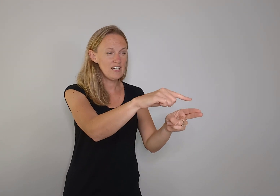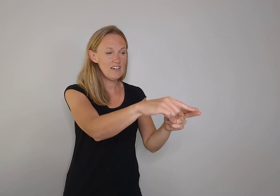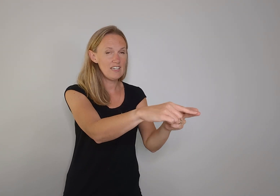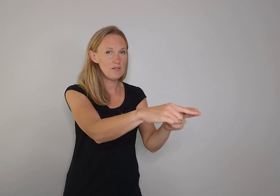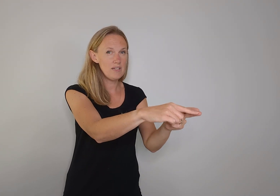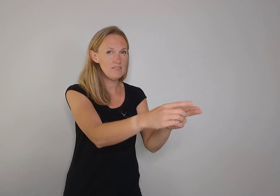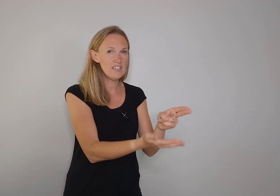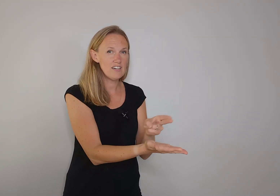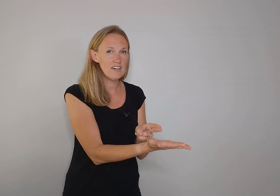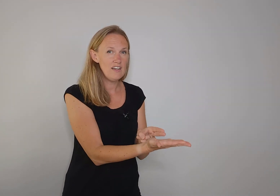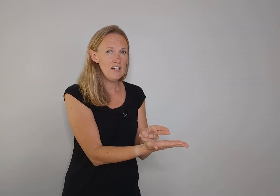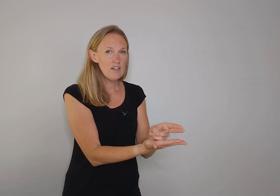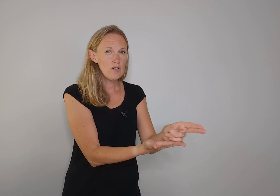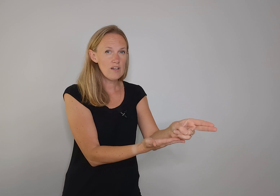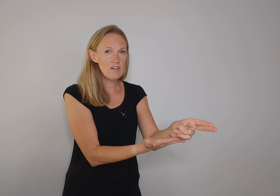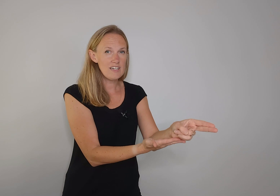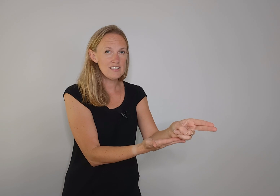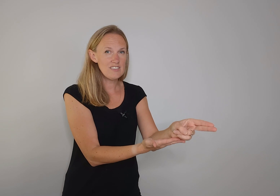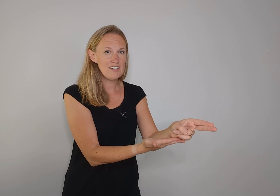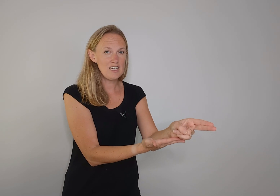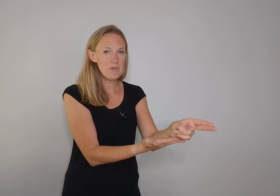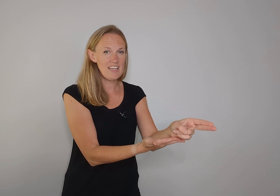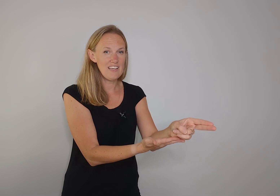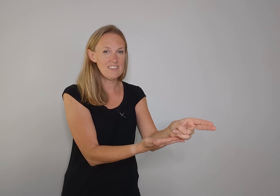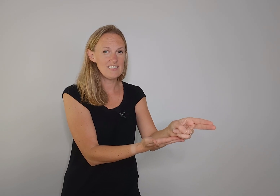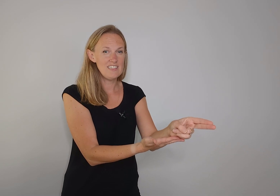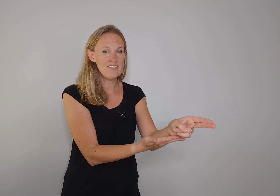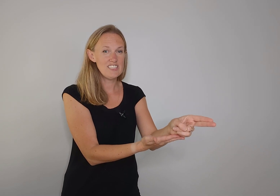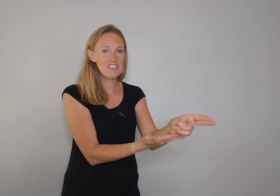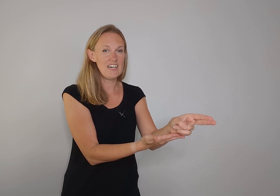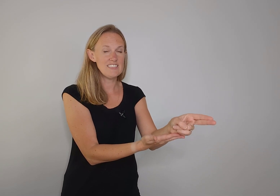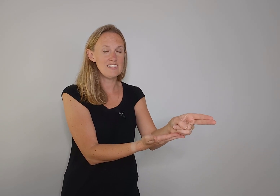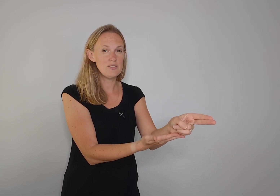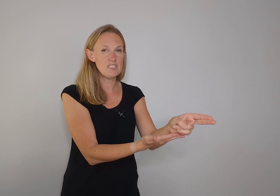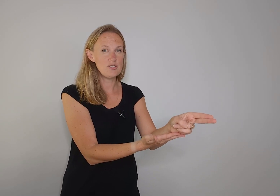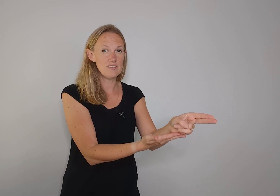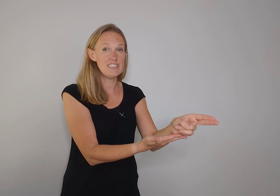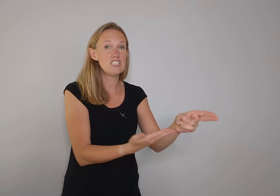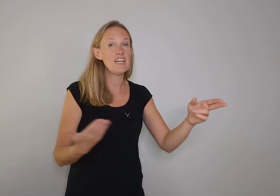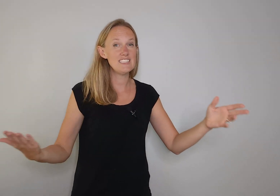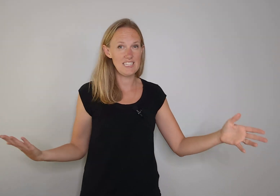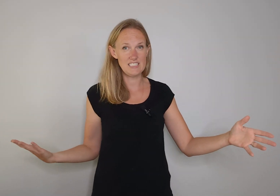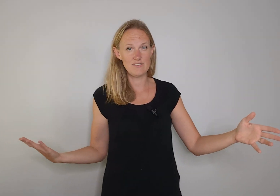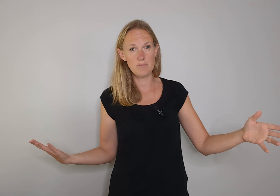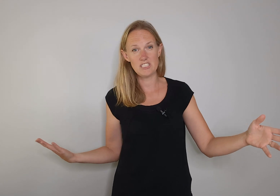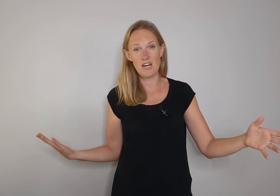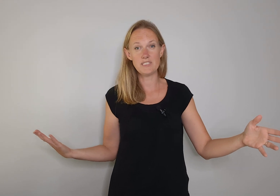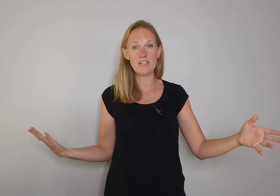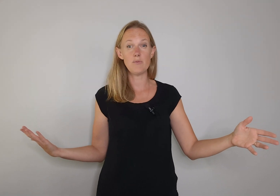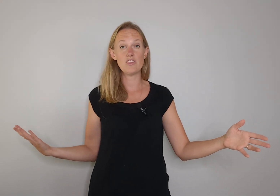finger and your middle finger going across your non-dominant hand. Fix your eyes on this one truth. Let's try this section from the top, starting with